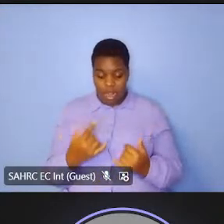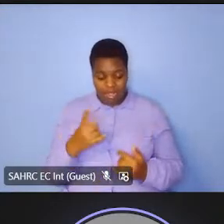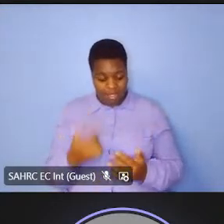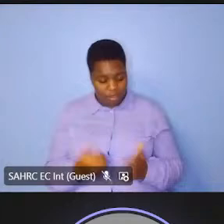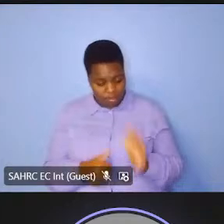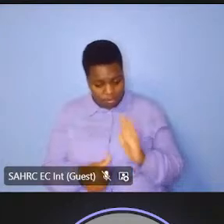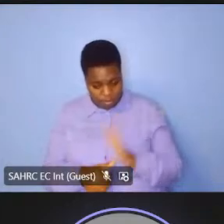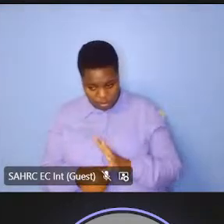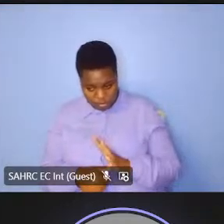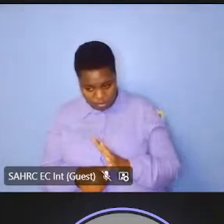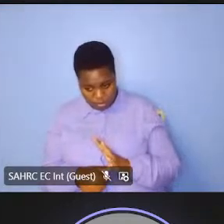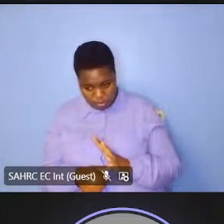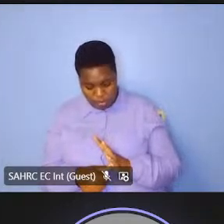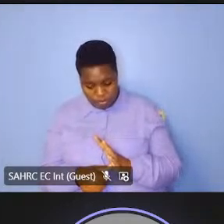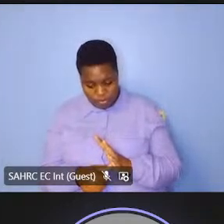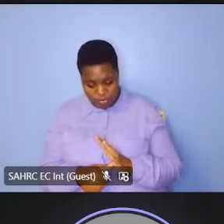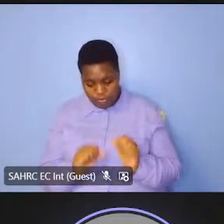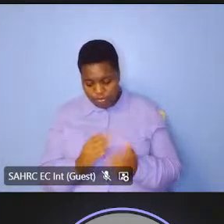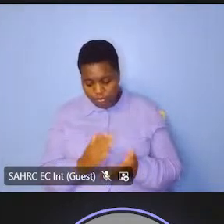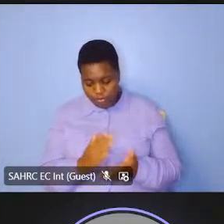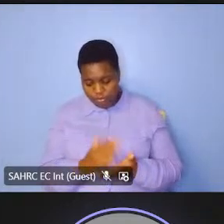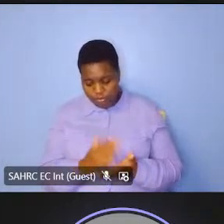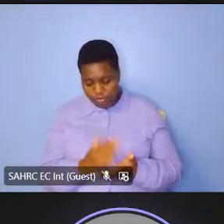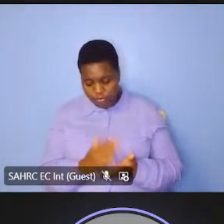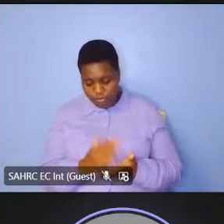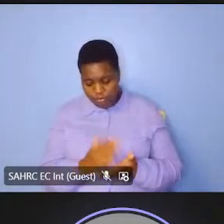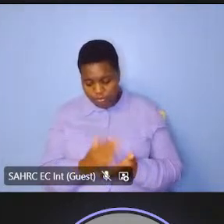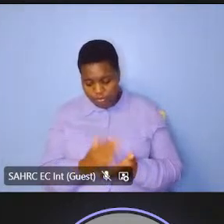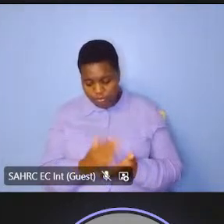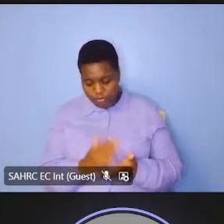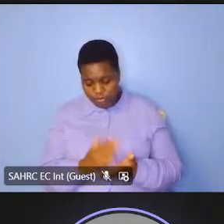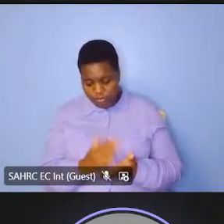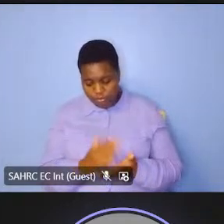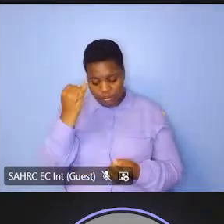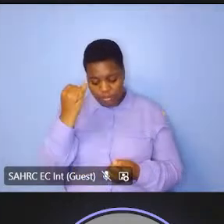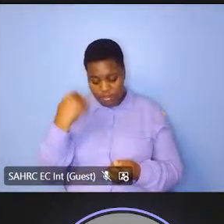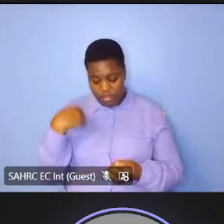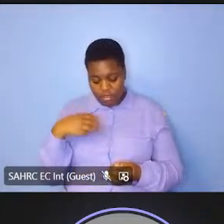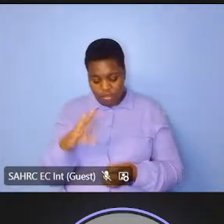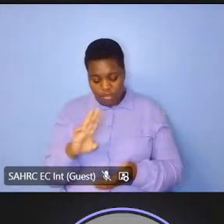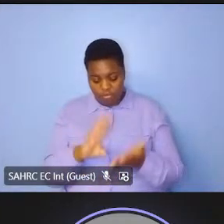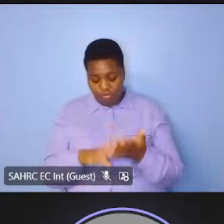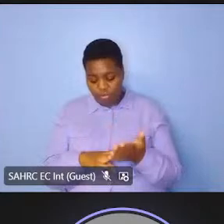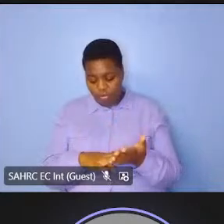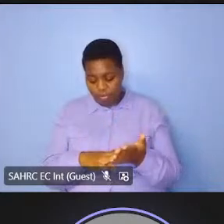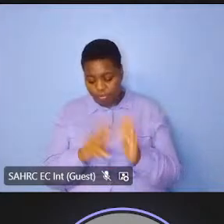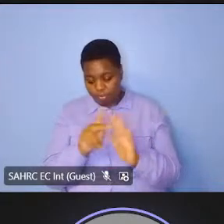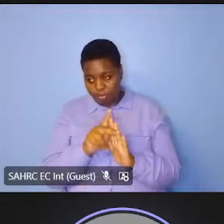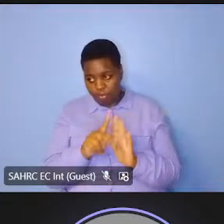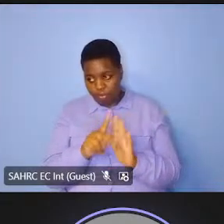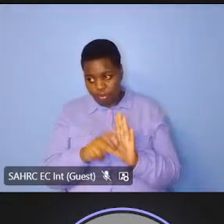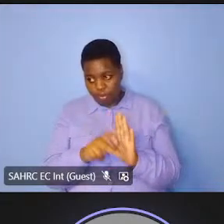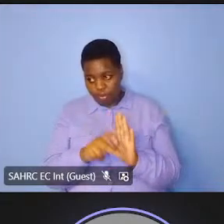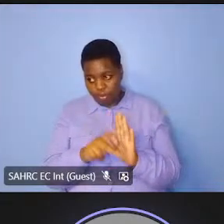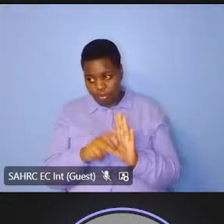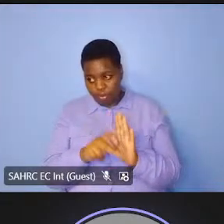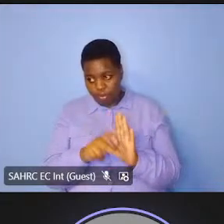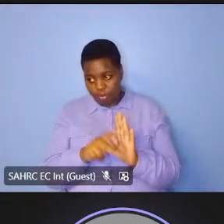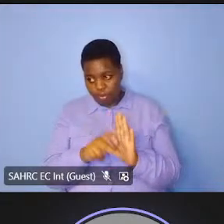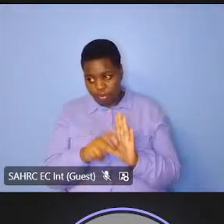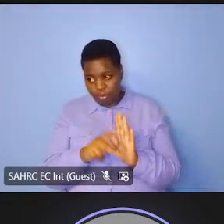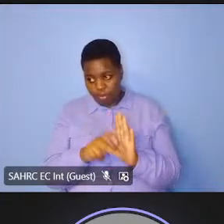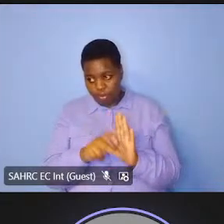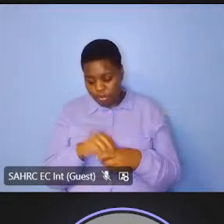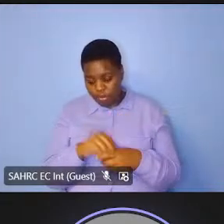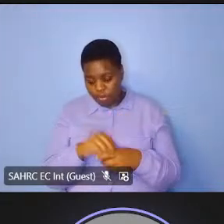important in supporting the idea that uniform policies which do not include or are not